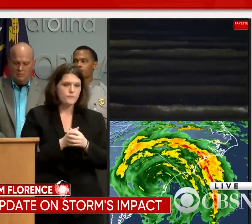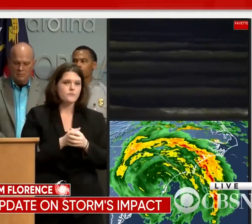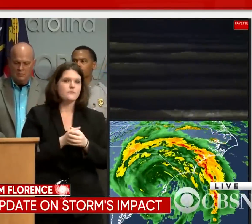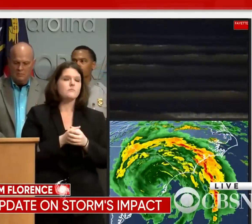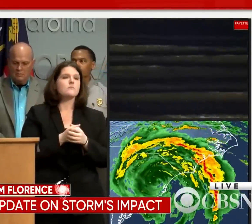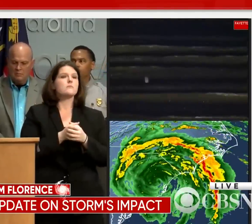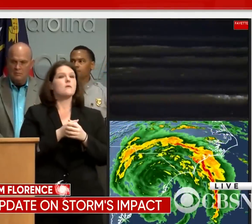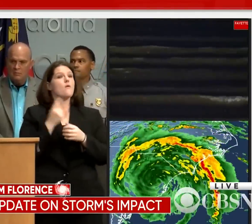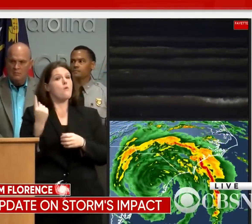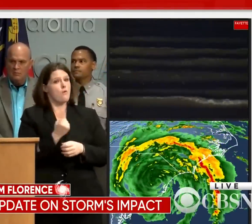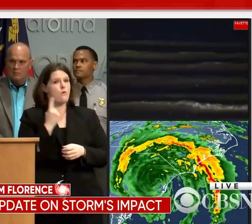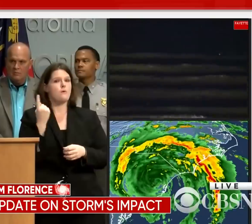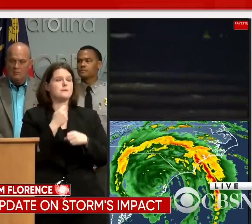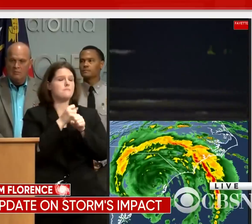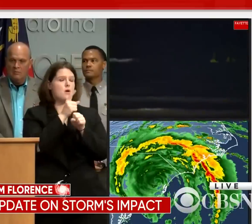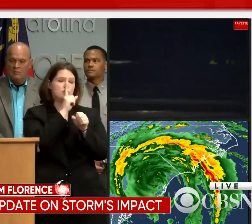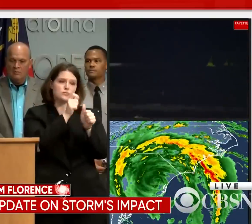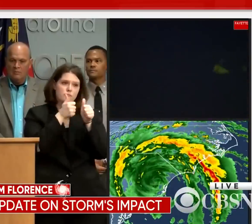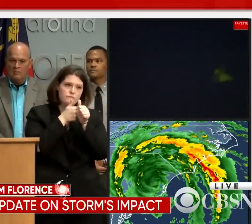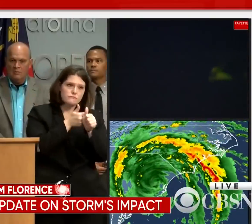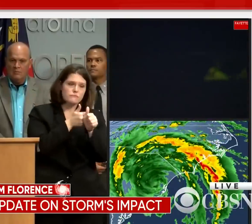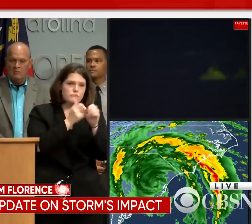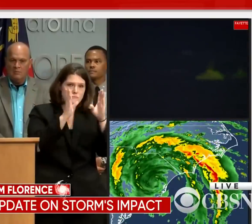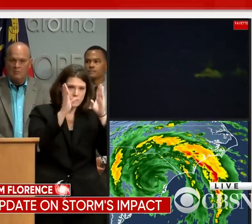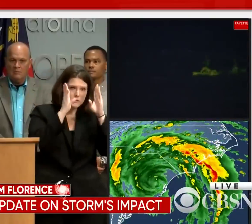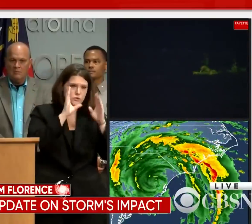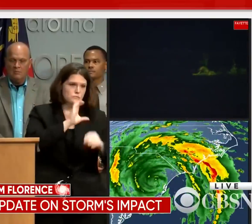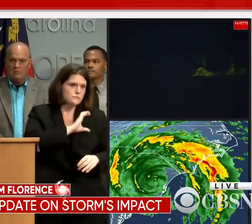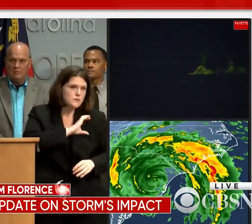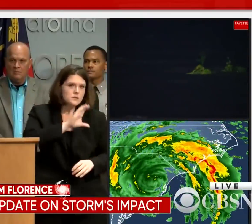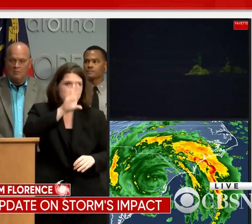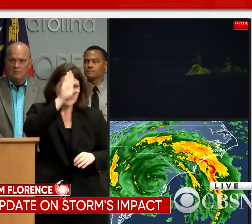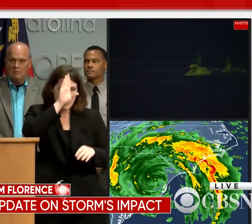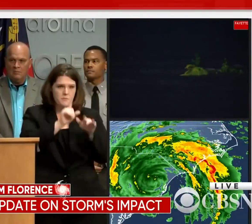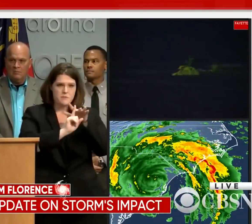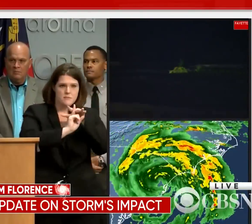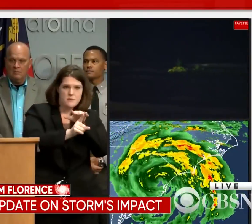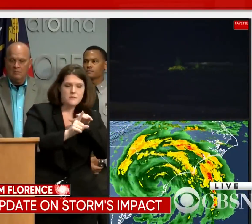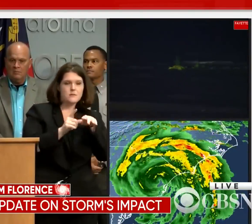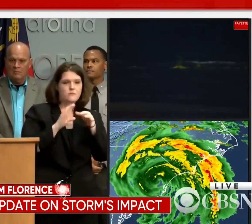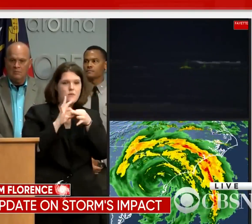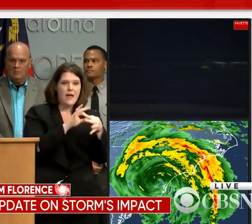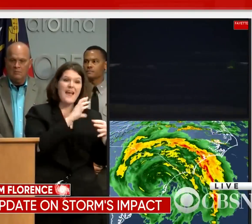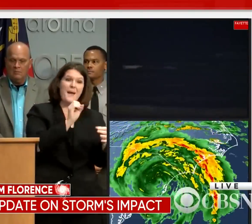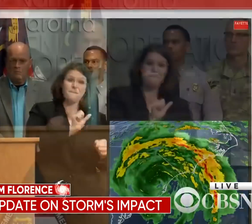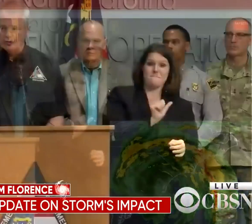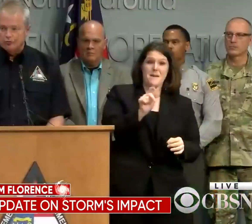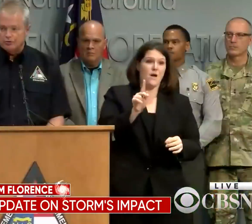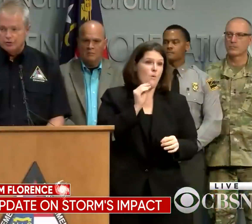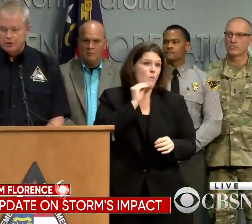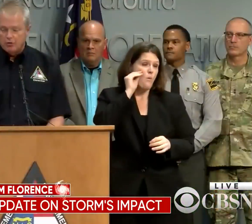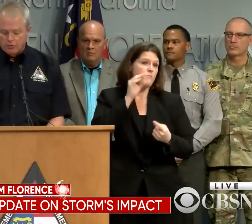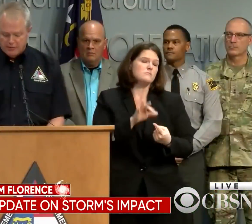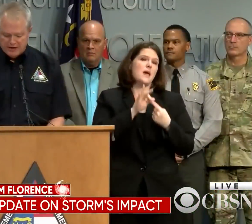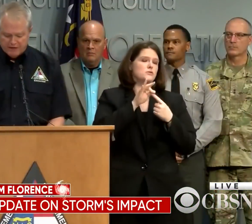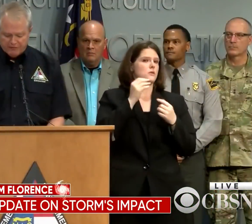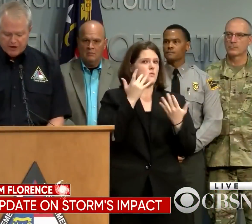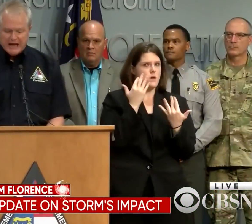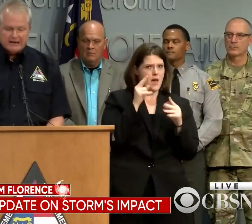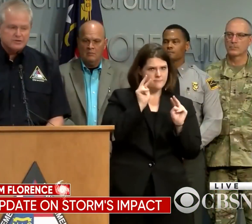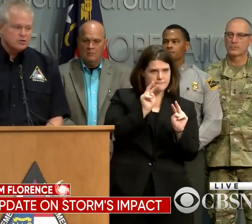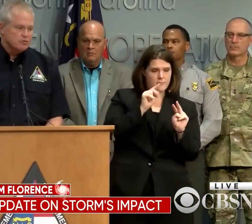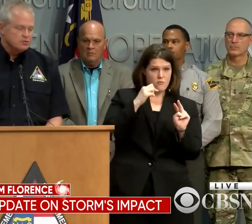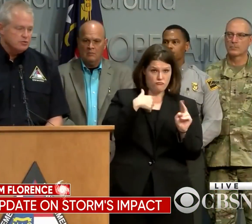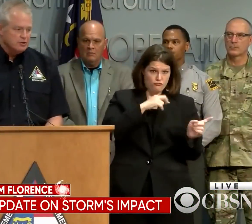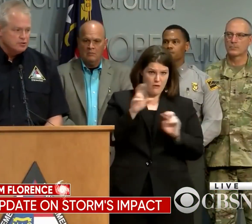please make sure that you follow the guidance of your local officials, especially when it comes to reentry, and stay tuned to your local media